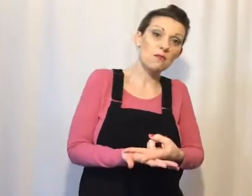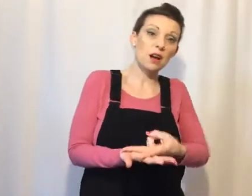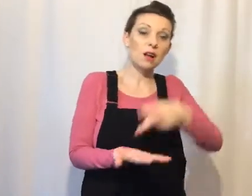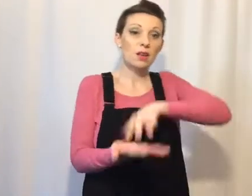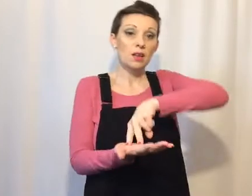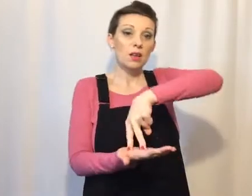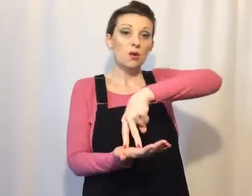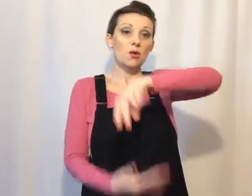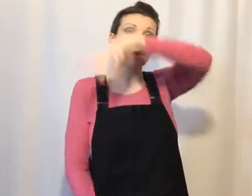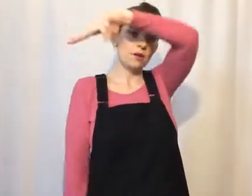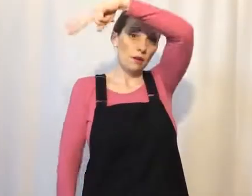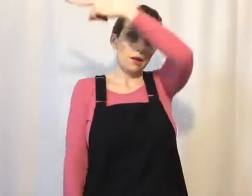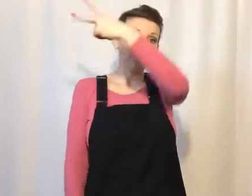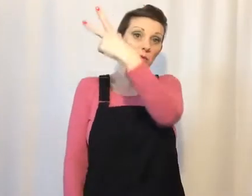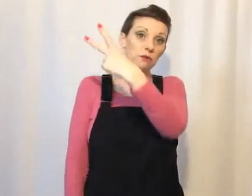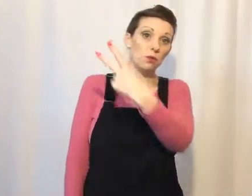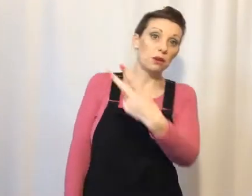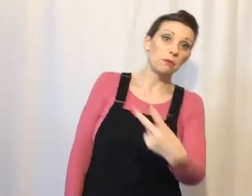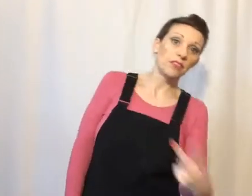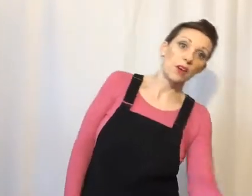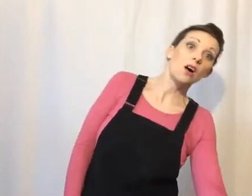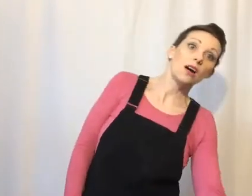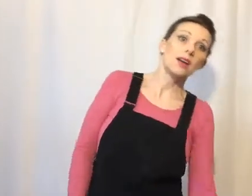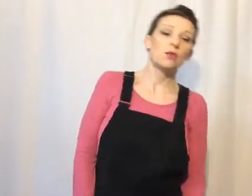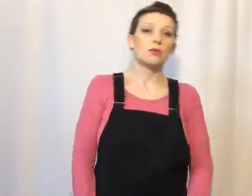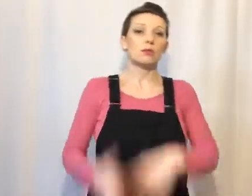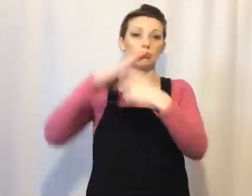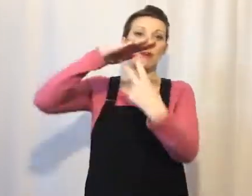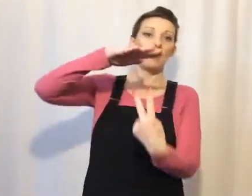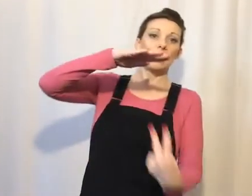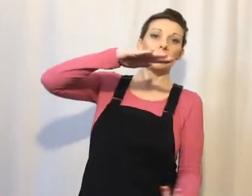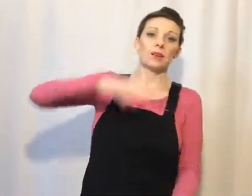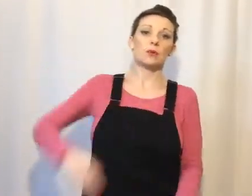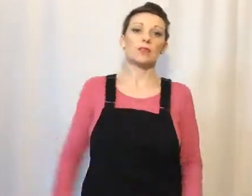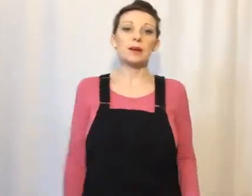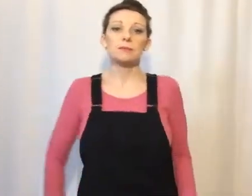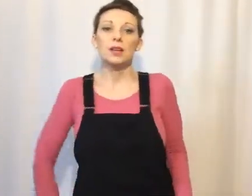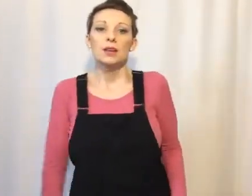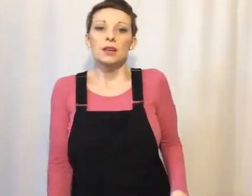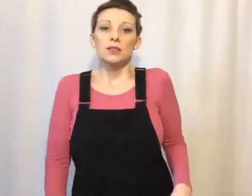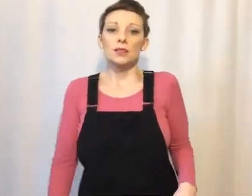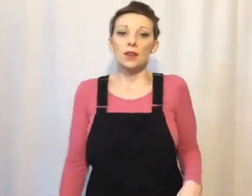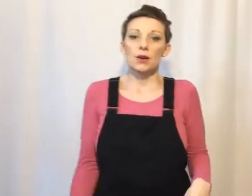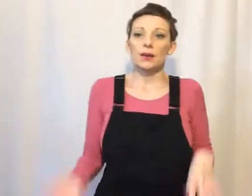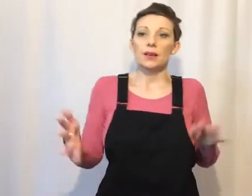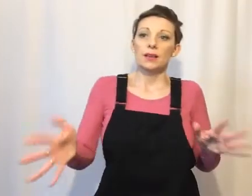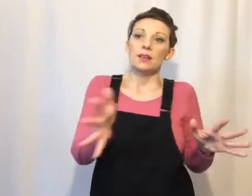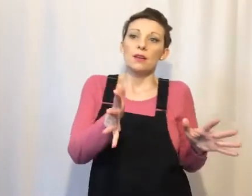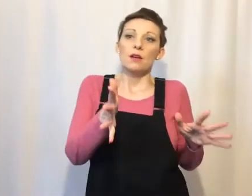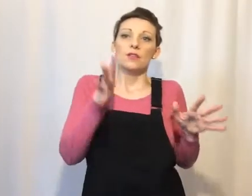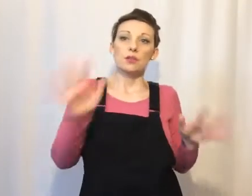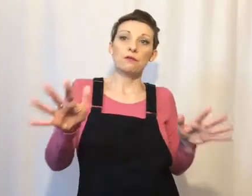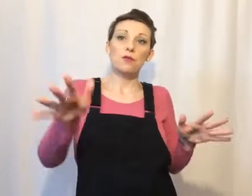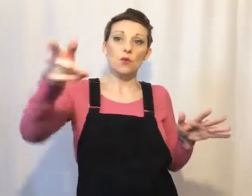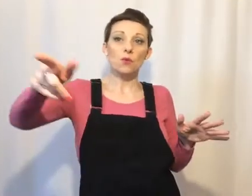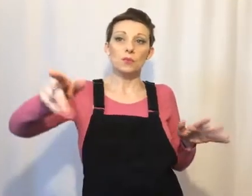over, or someone's falling from the sky, or drowning, that sort of thing. So, to fall, if